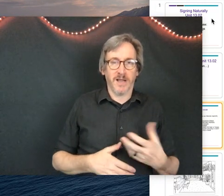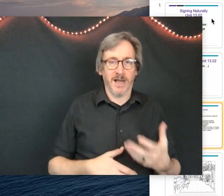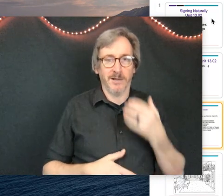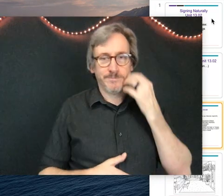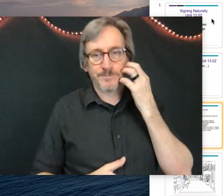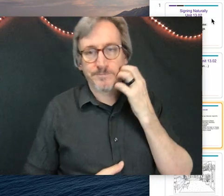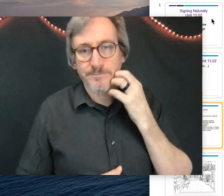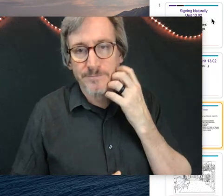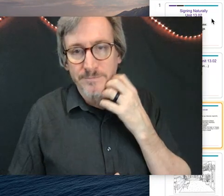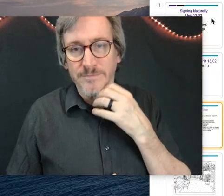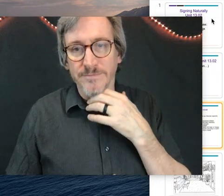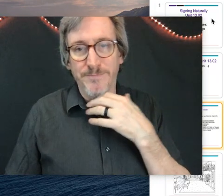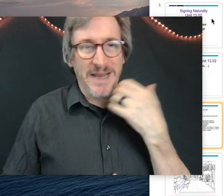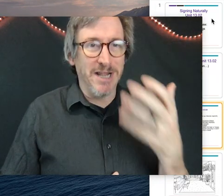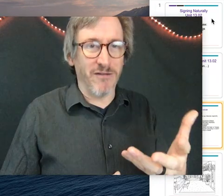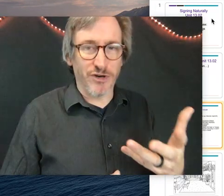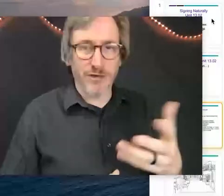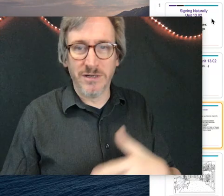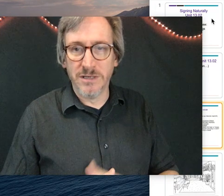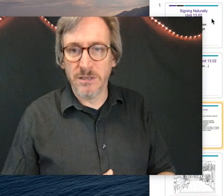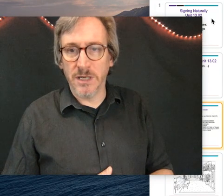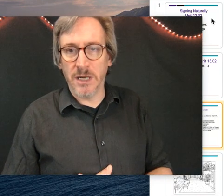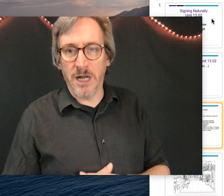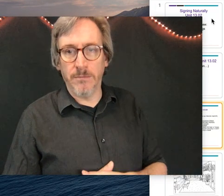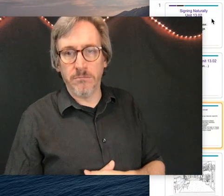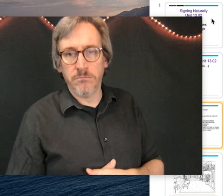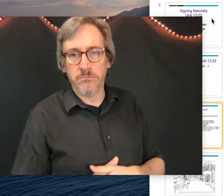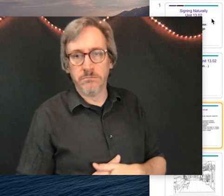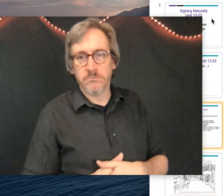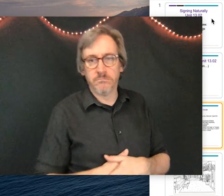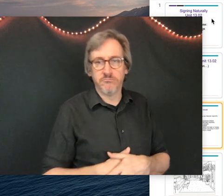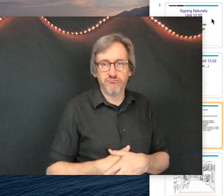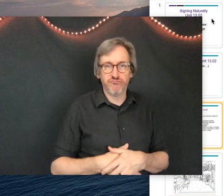For like a bed cover.